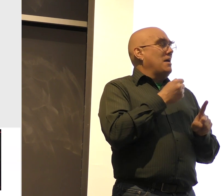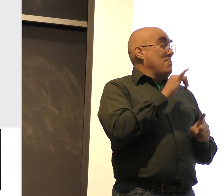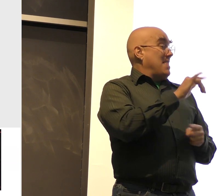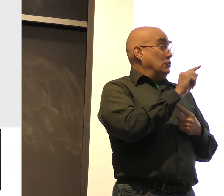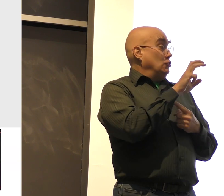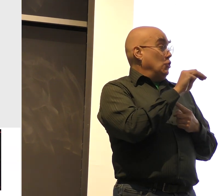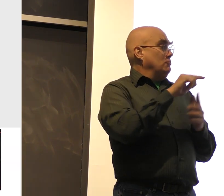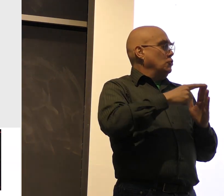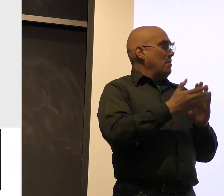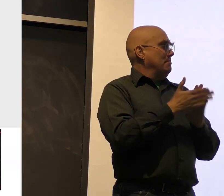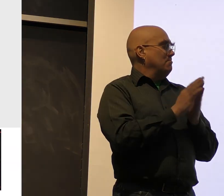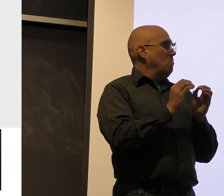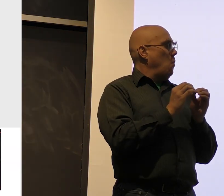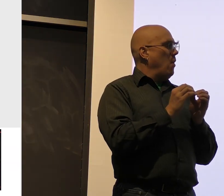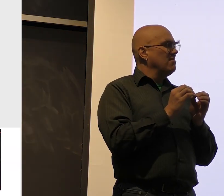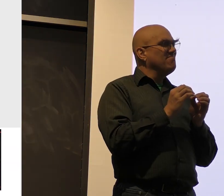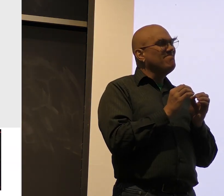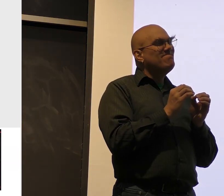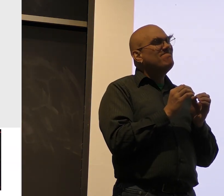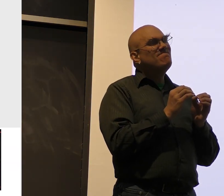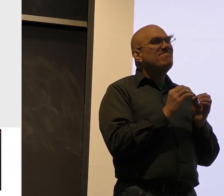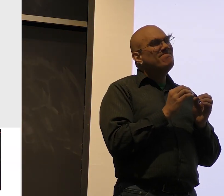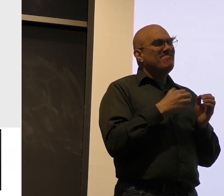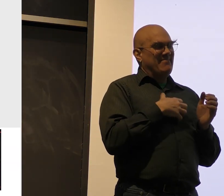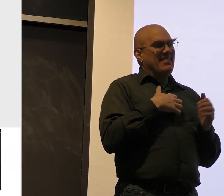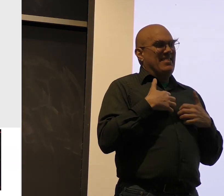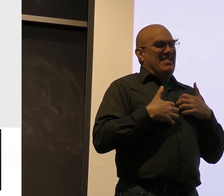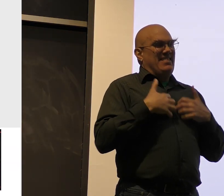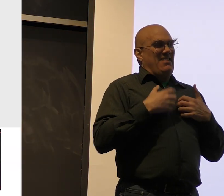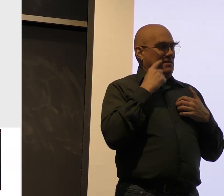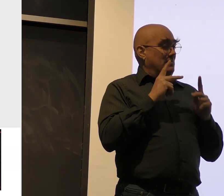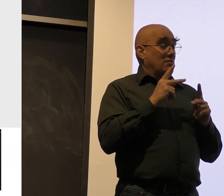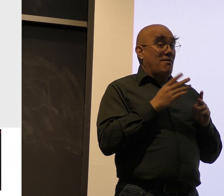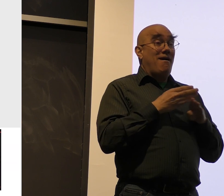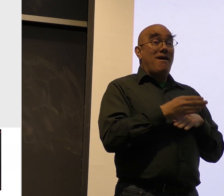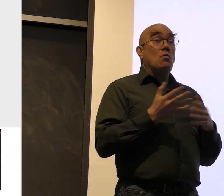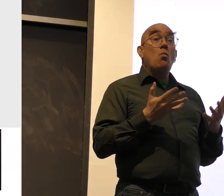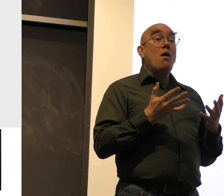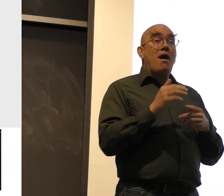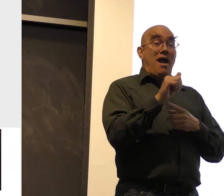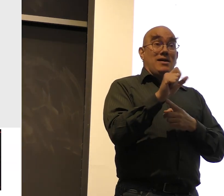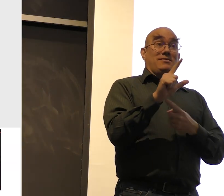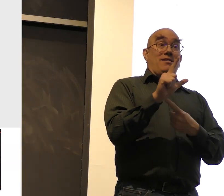way, but then that term started to become, how do I put it? It was uneasy for